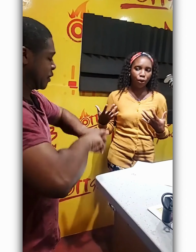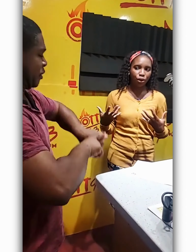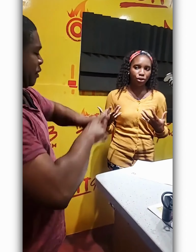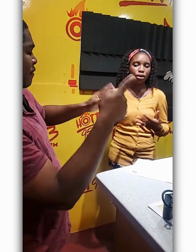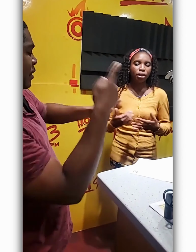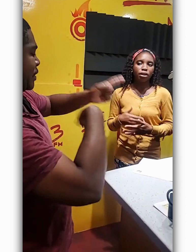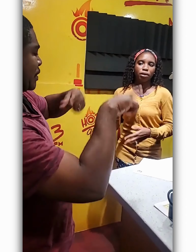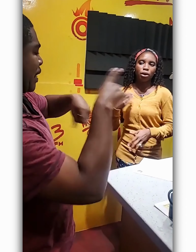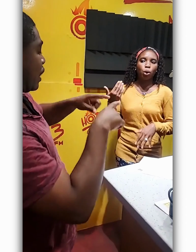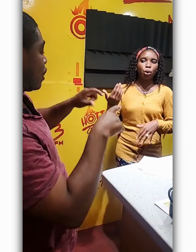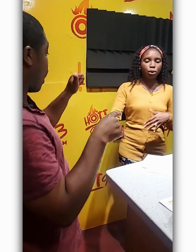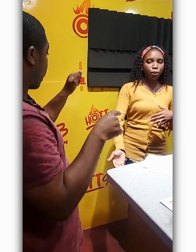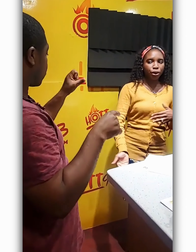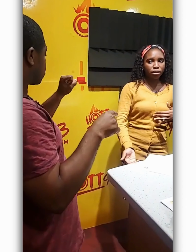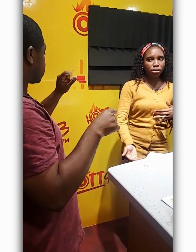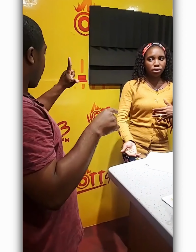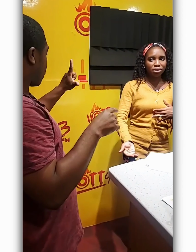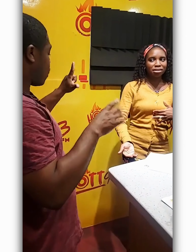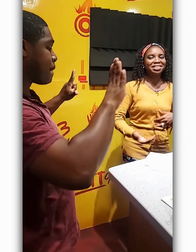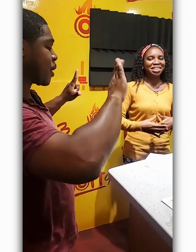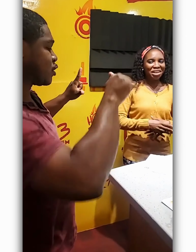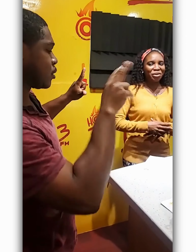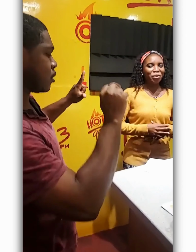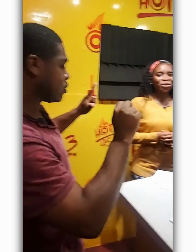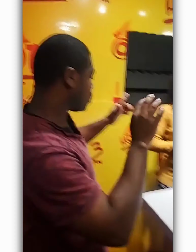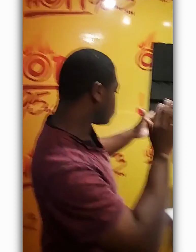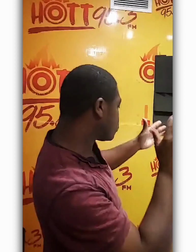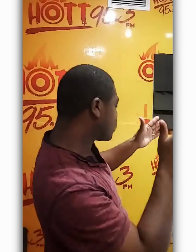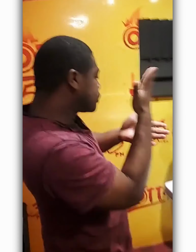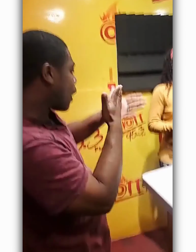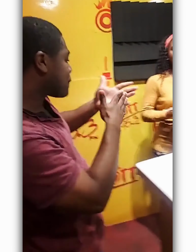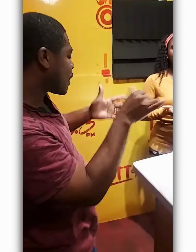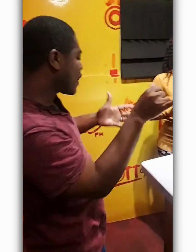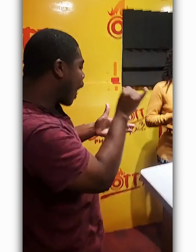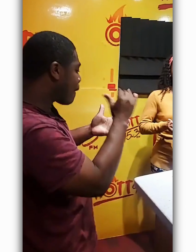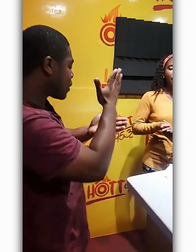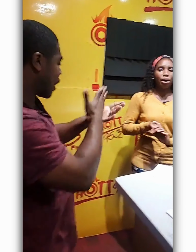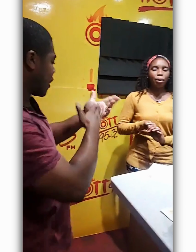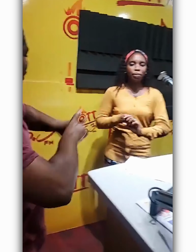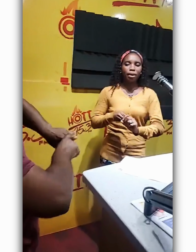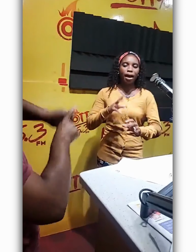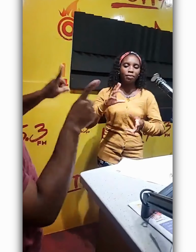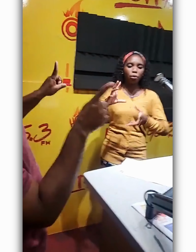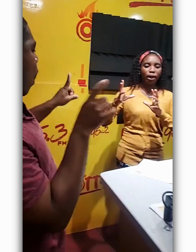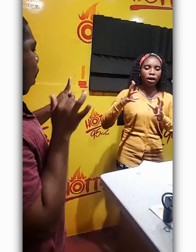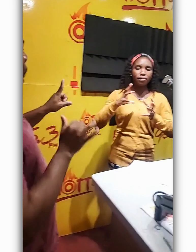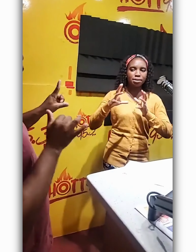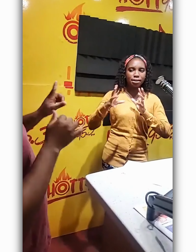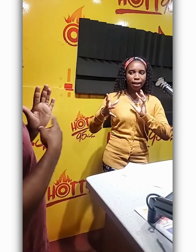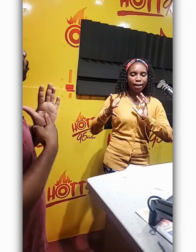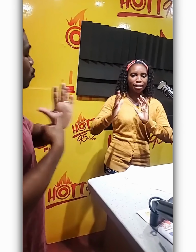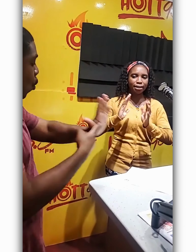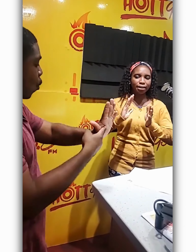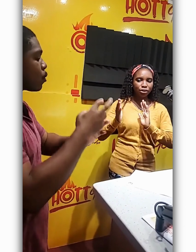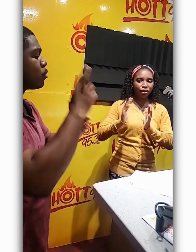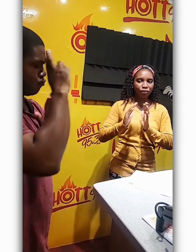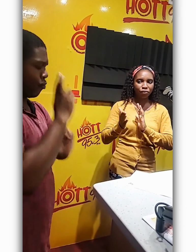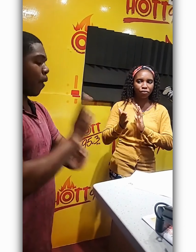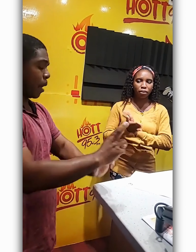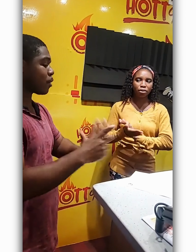language. Yes. The older deaf persons have a way of signing that's a little different from other